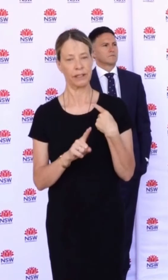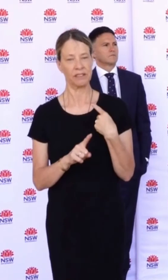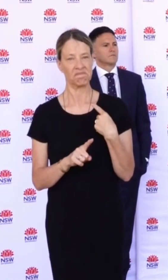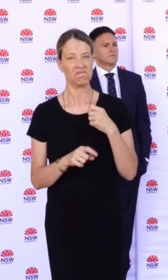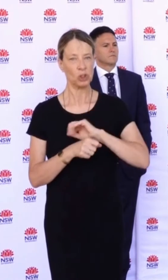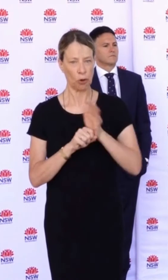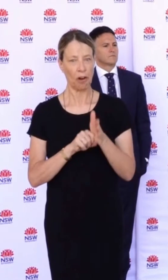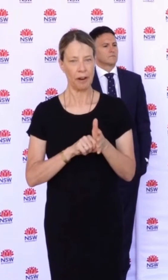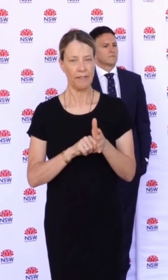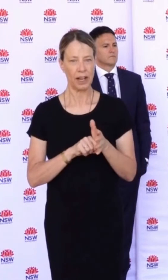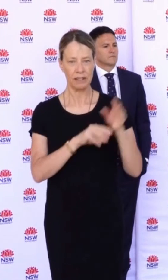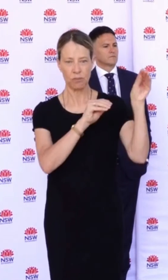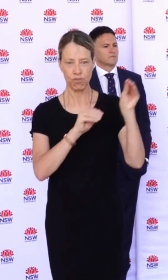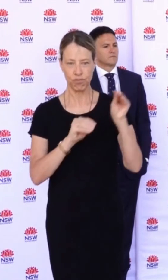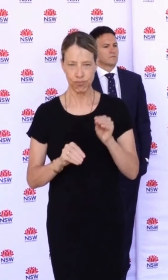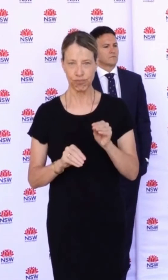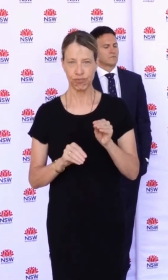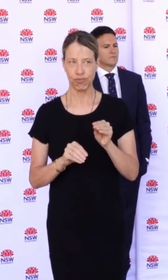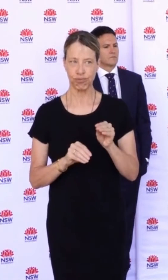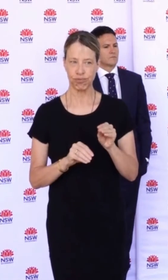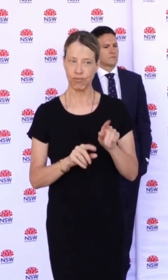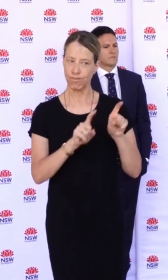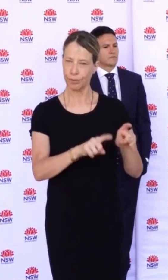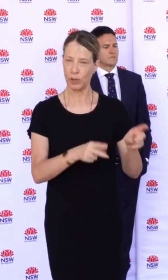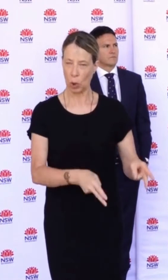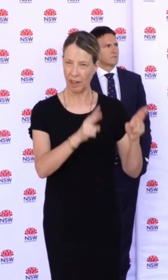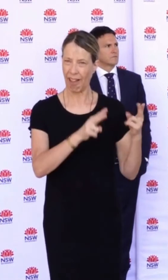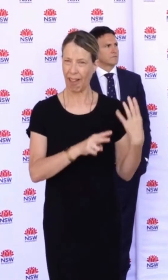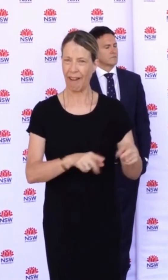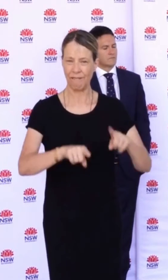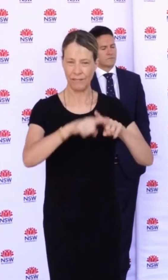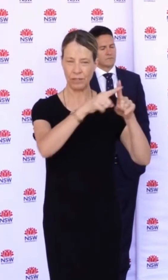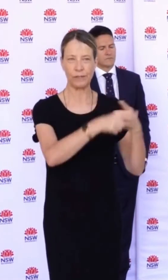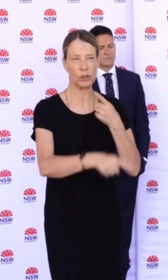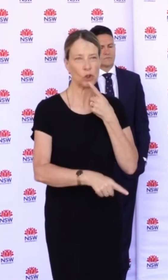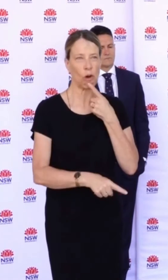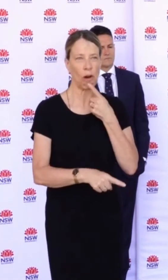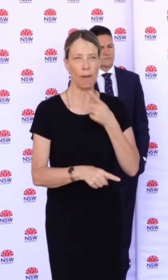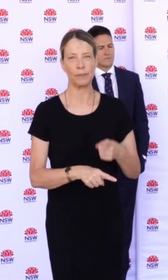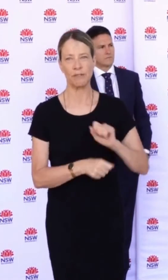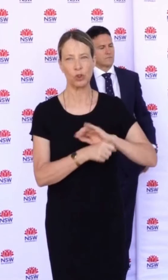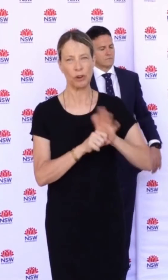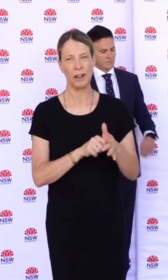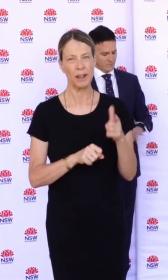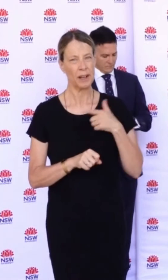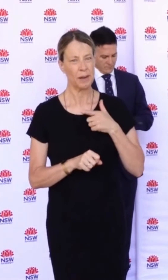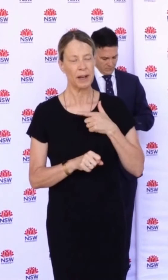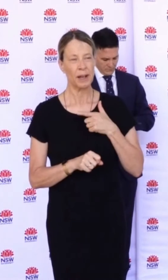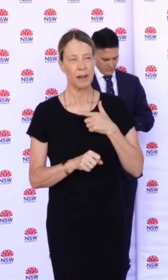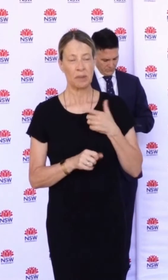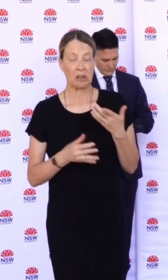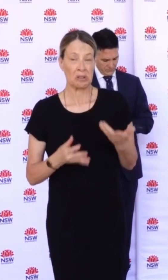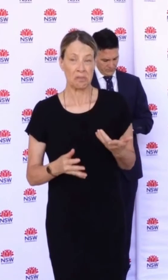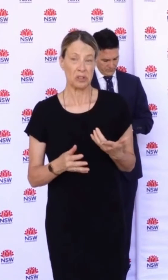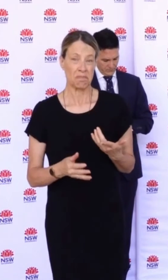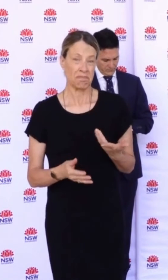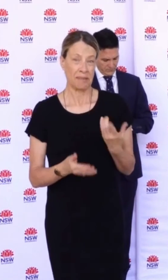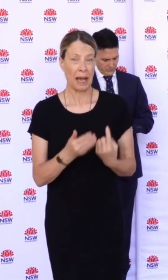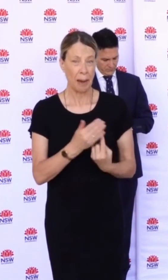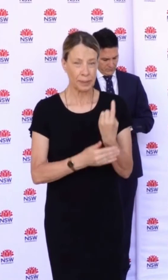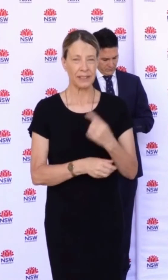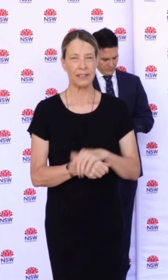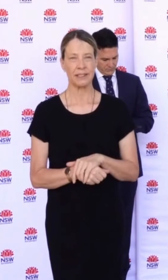getting overly obsessed about a British variant or a Nigerian variant or a South African variant, there are many variants. And those variants are